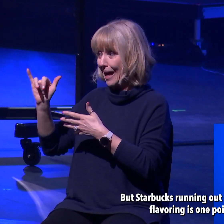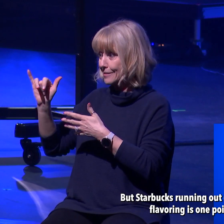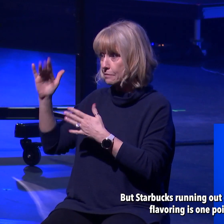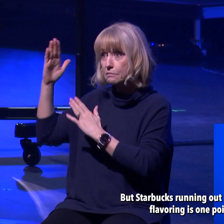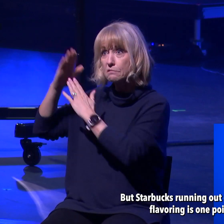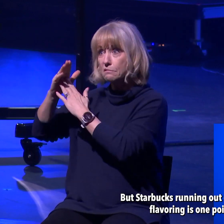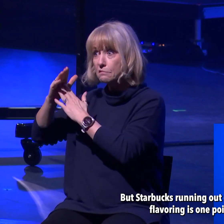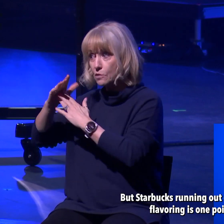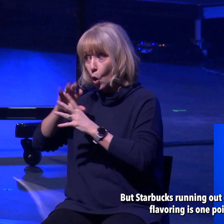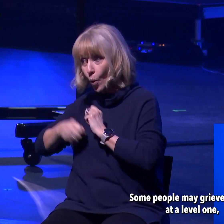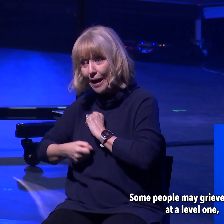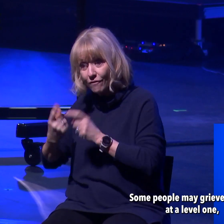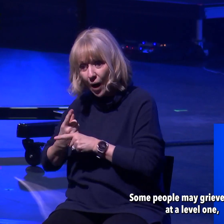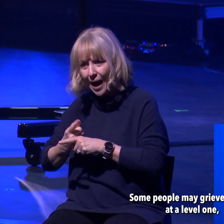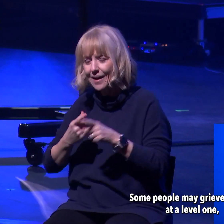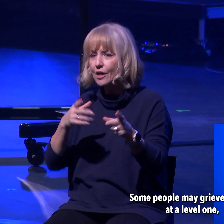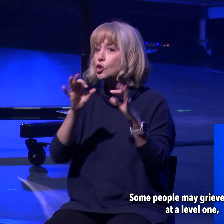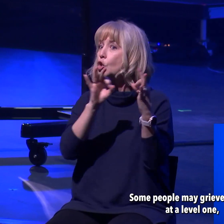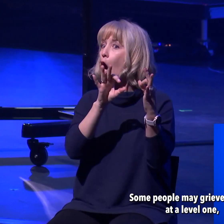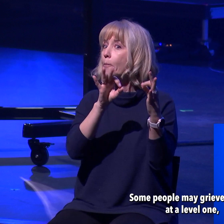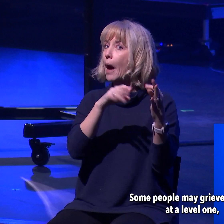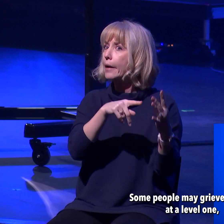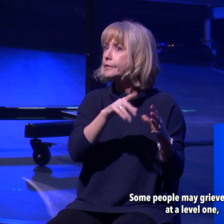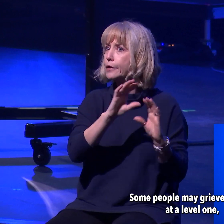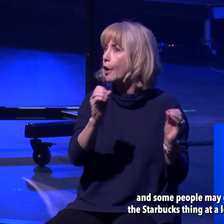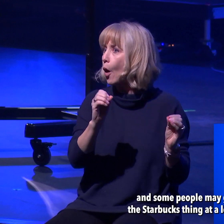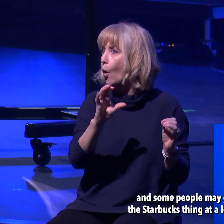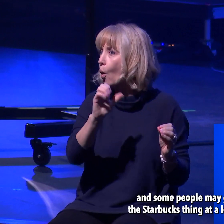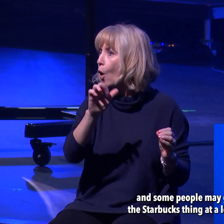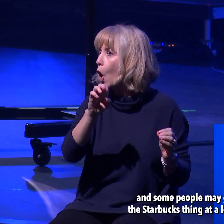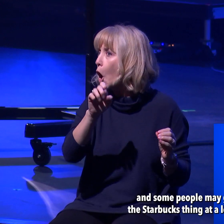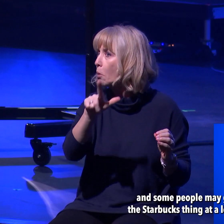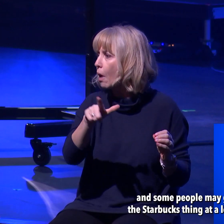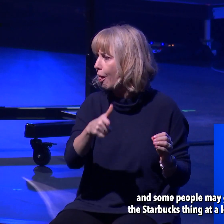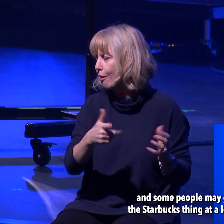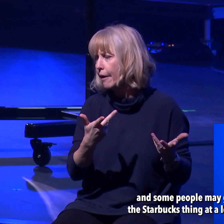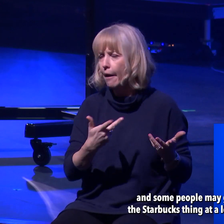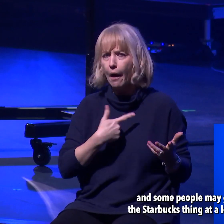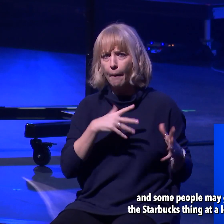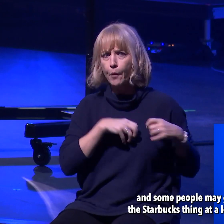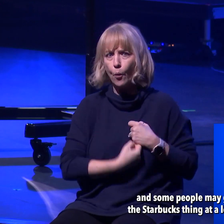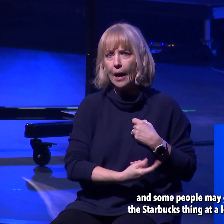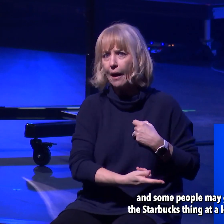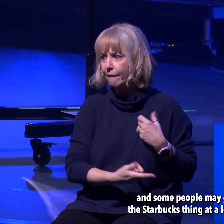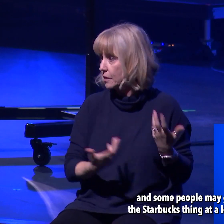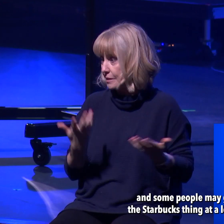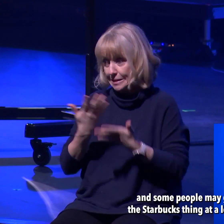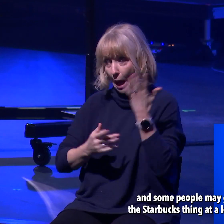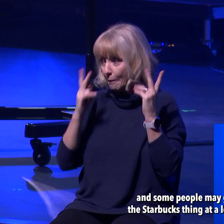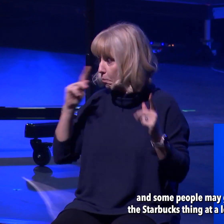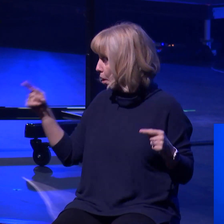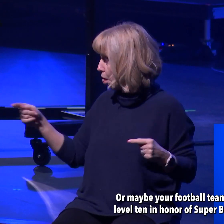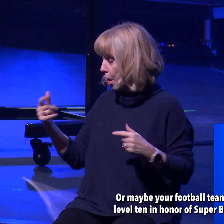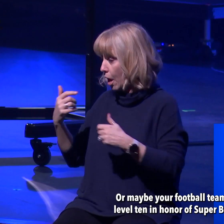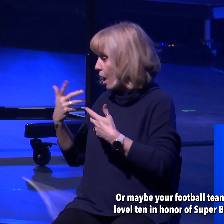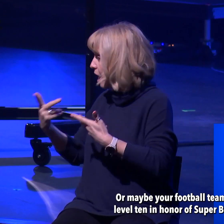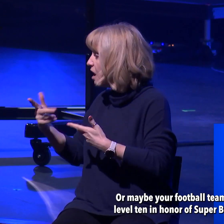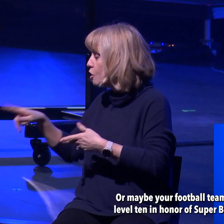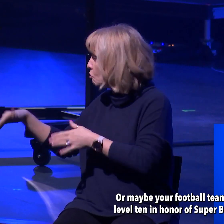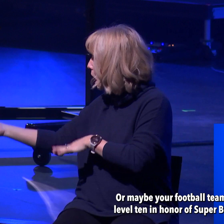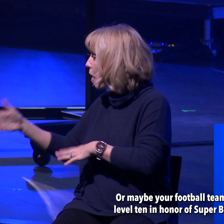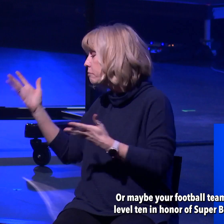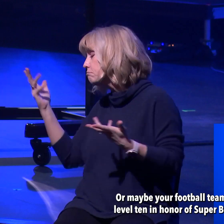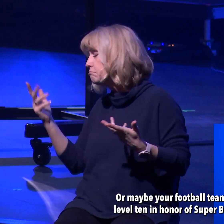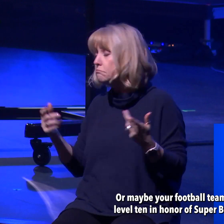point. Some people may grieve a death at a level 1, and some people may grieve the Starbucks thing at a level 10. Or maybe